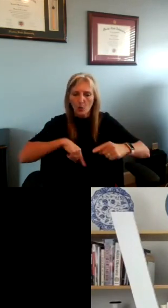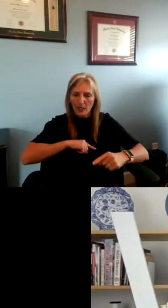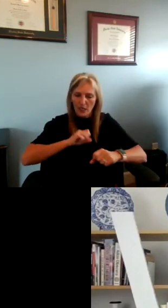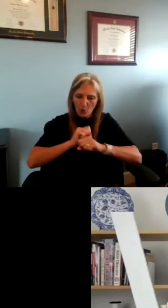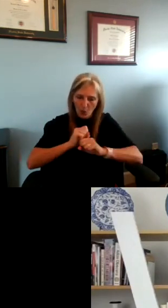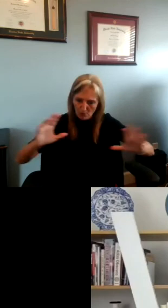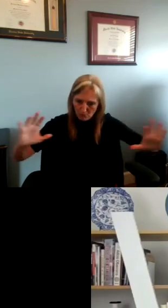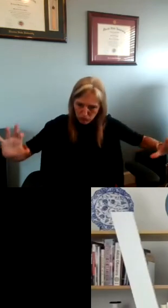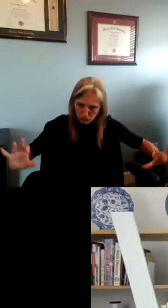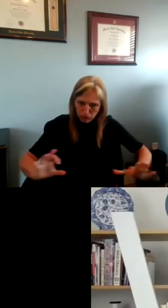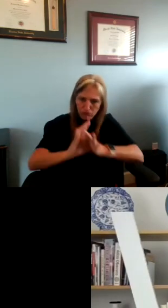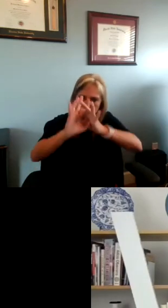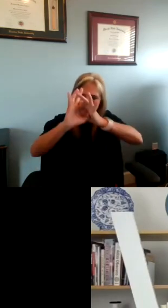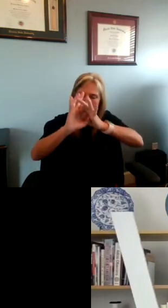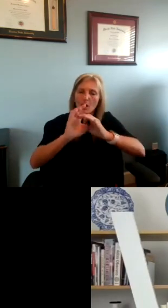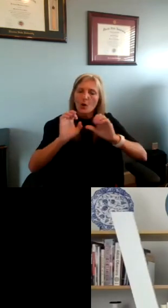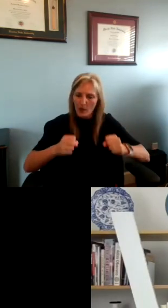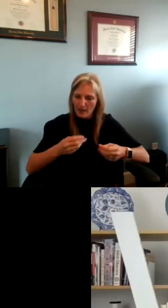to be able to solve this problem.